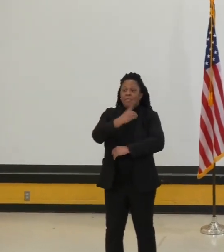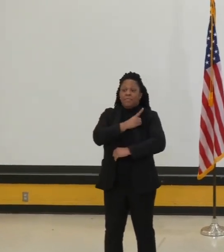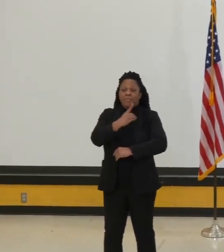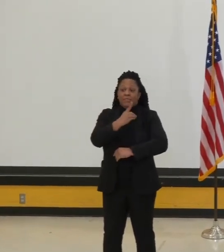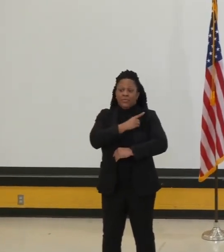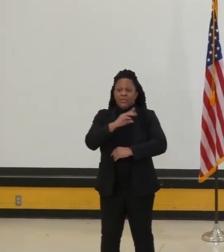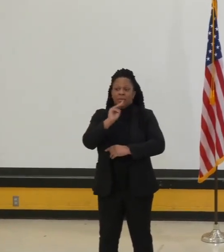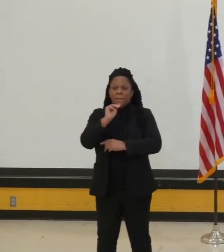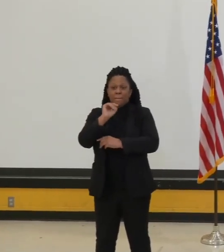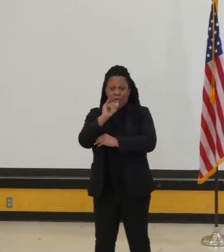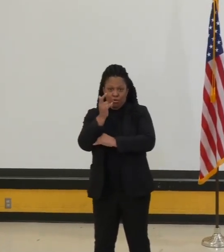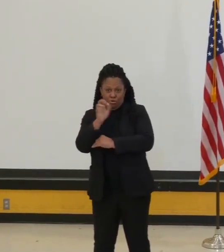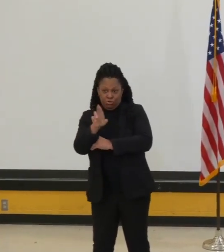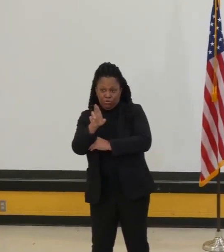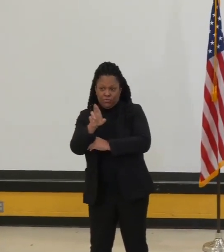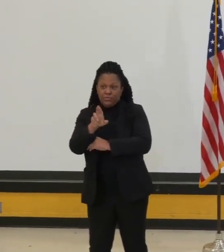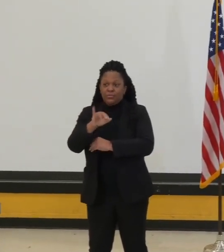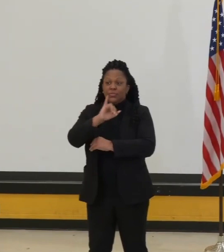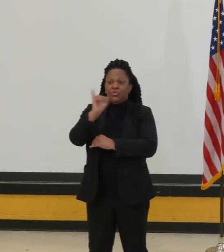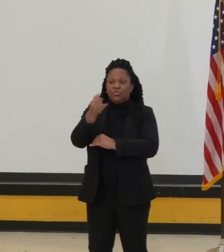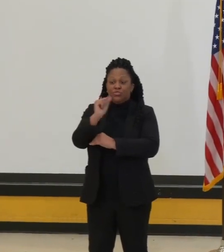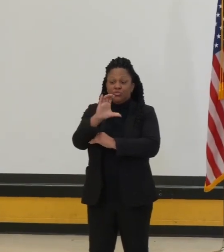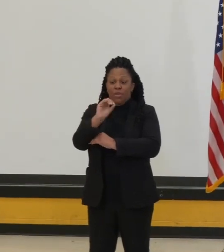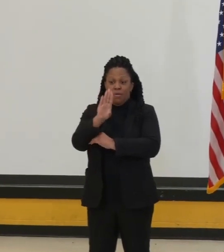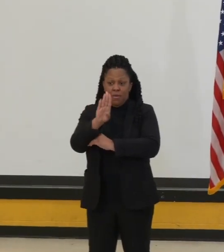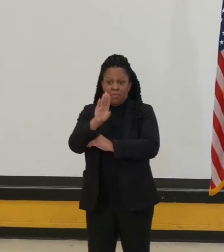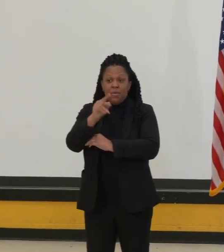and St. Paul Mayor Melvin Carter.